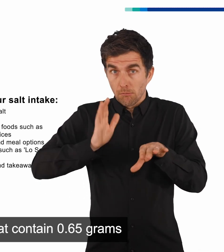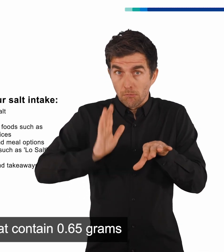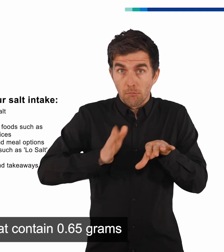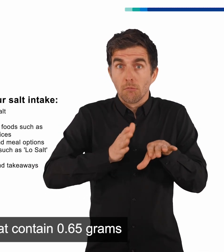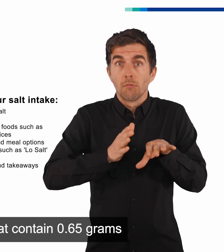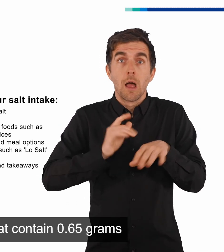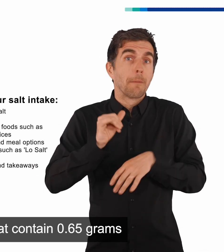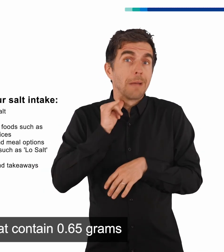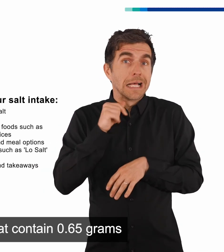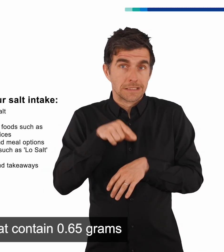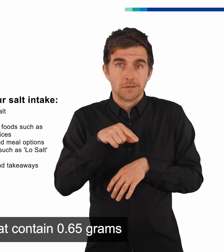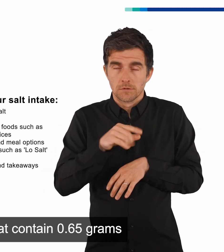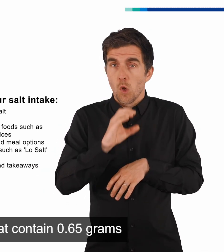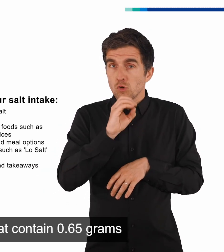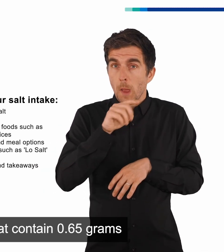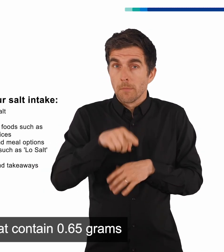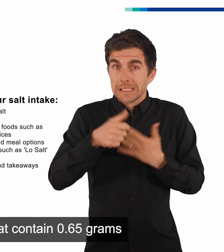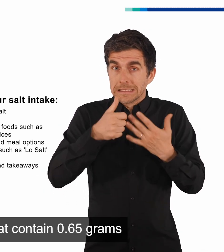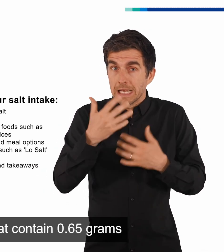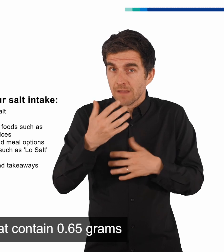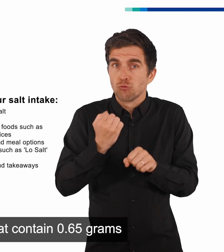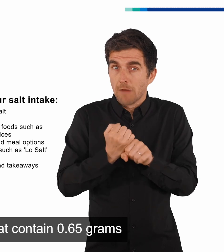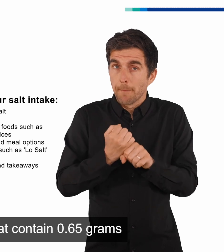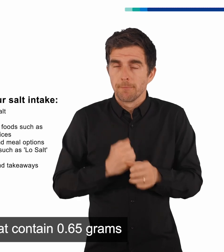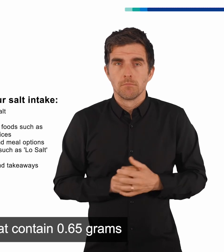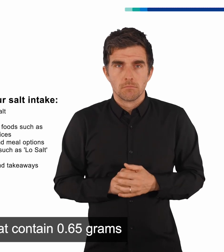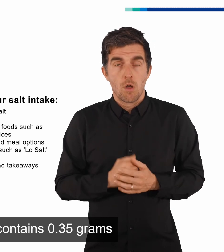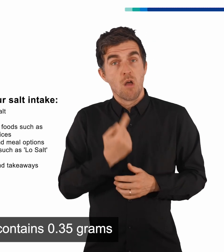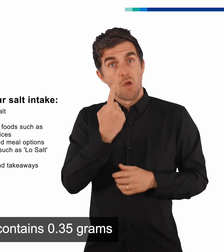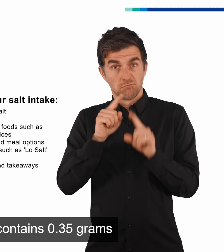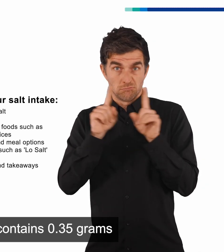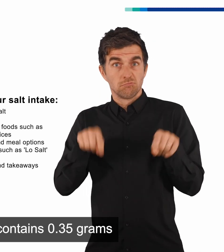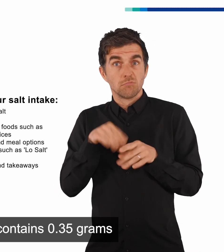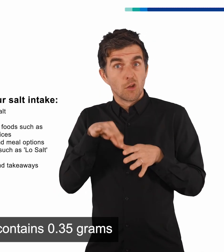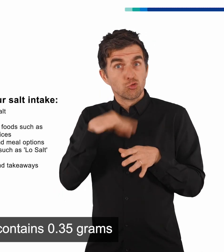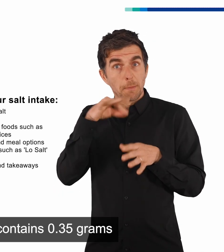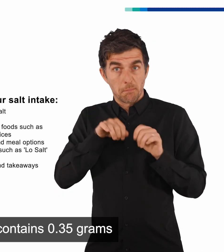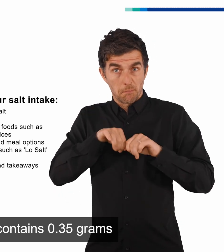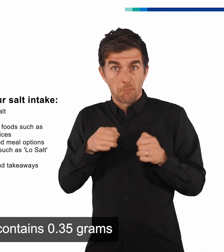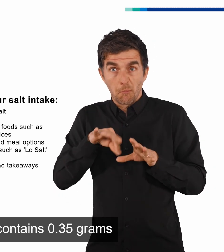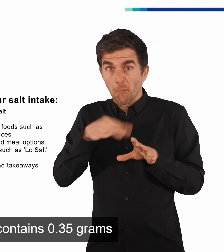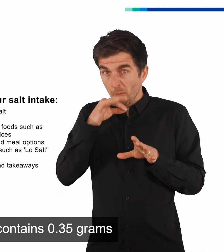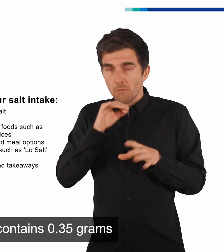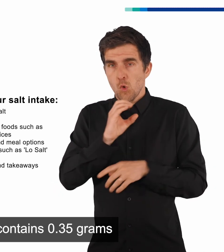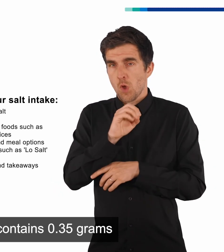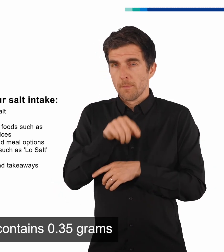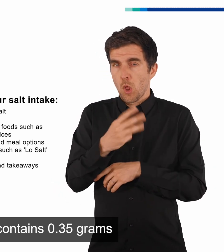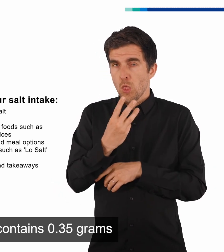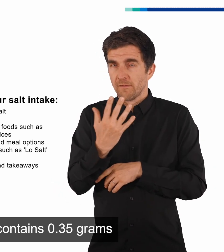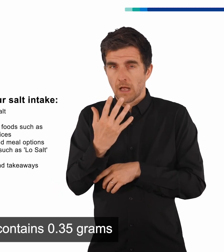contains 0.35 grams. One slice of bread contains 0.4 grams. One